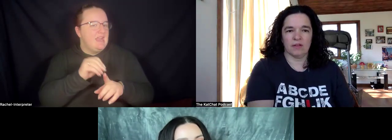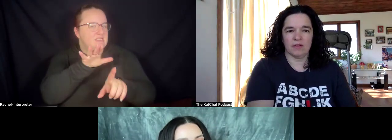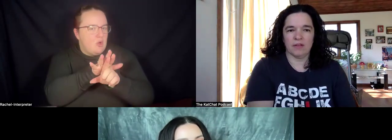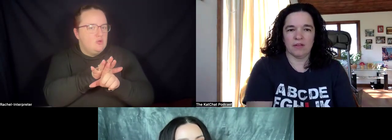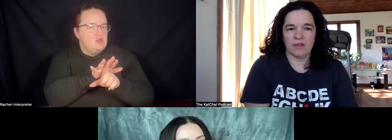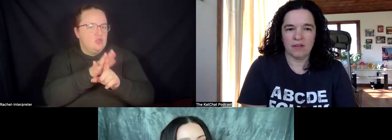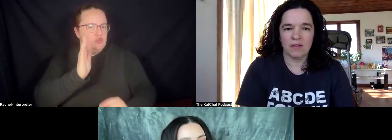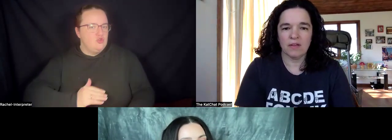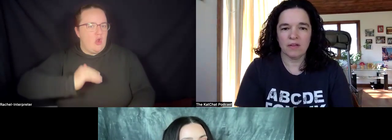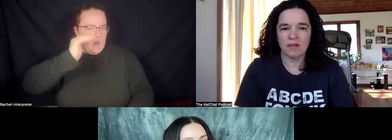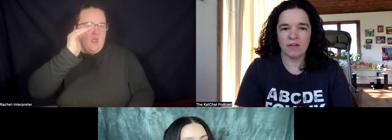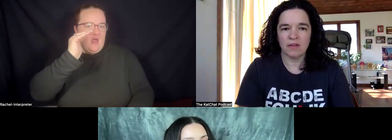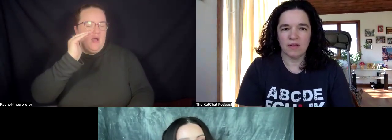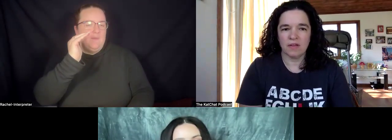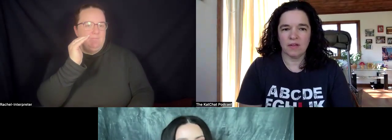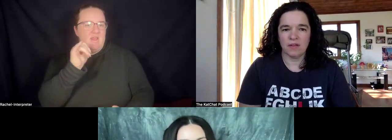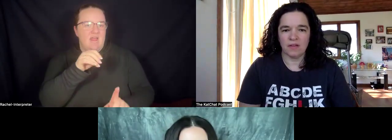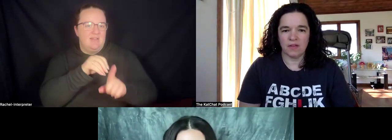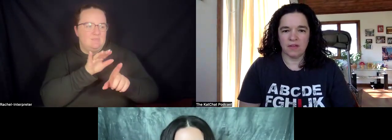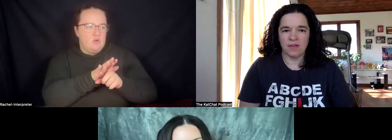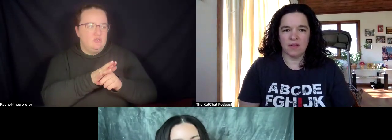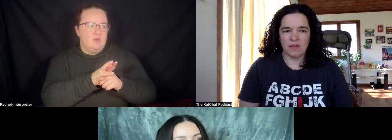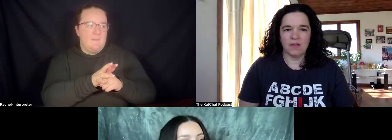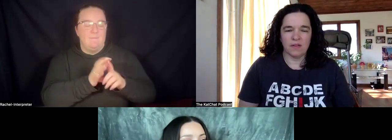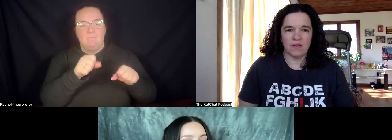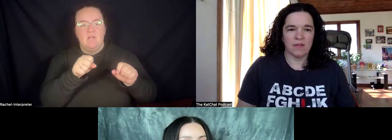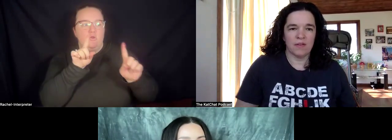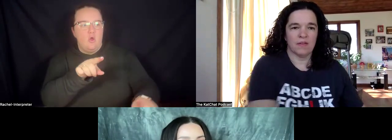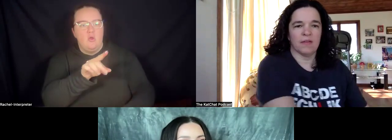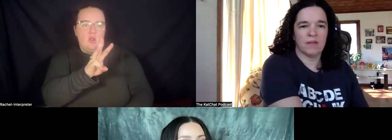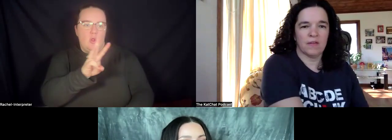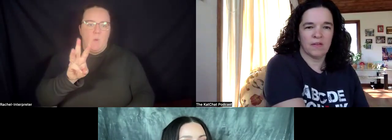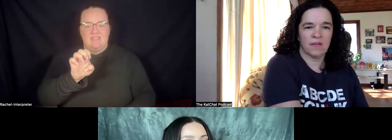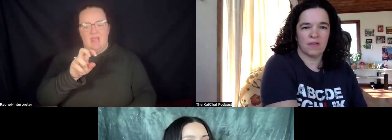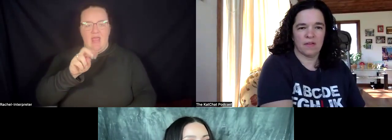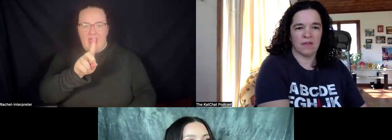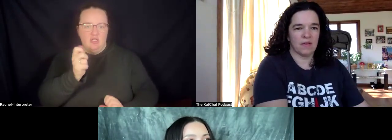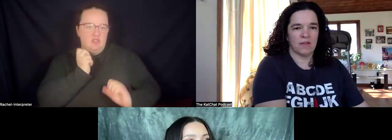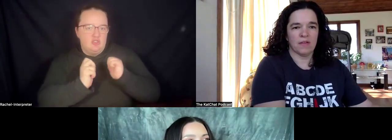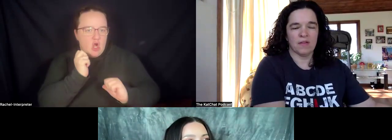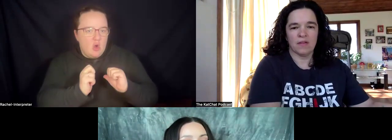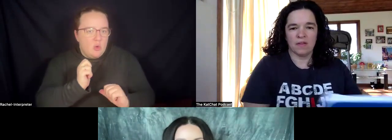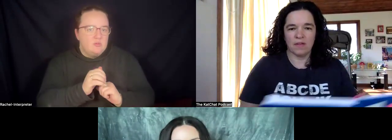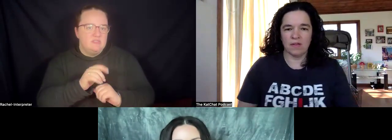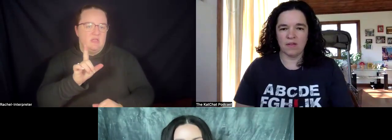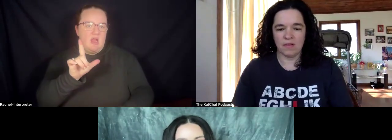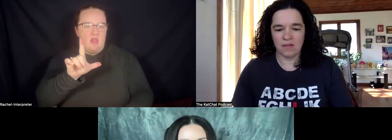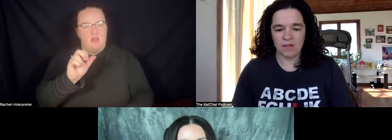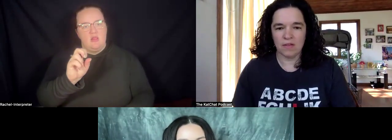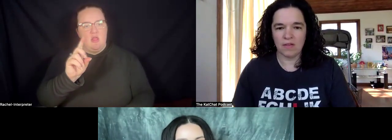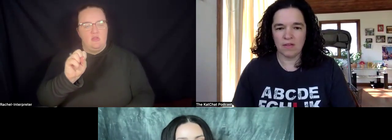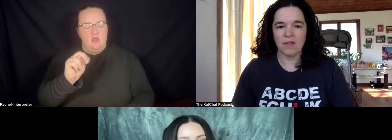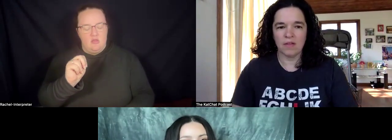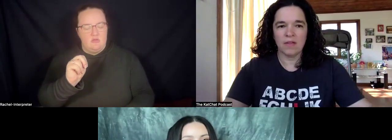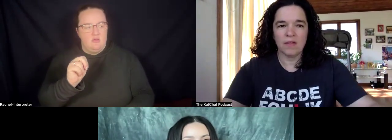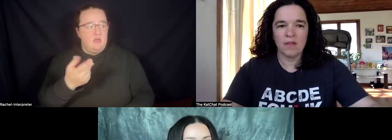in life, I think, and going to being blessed to go see West End shows in London and I took that with me.